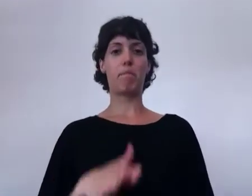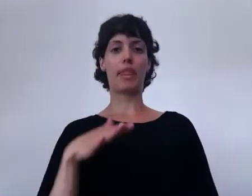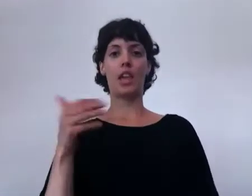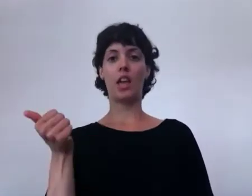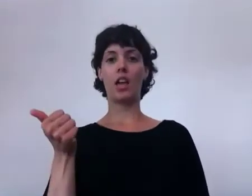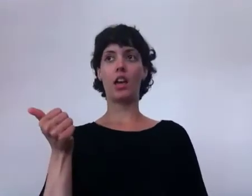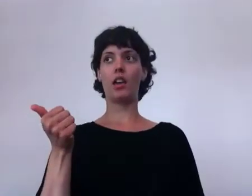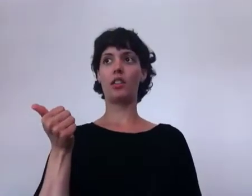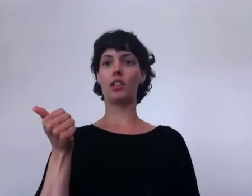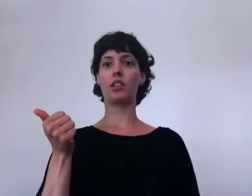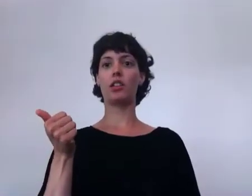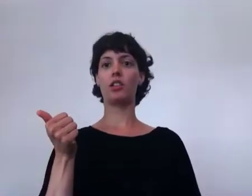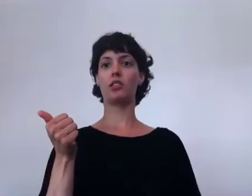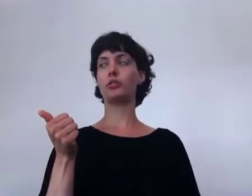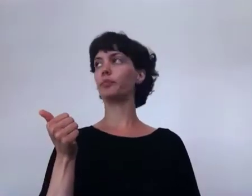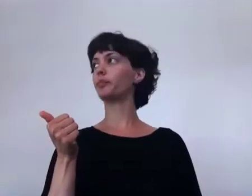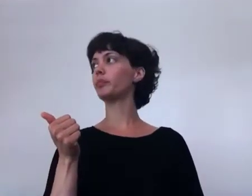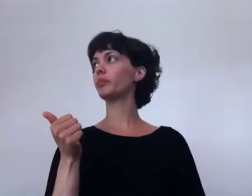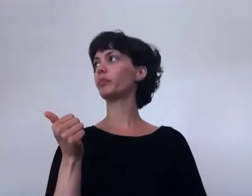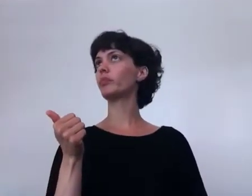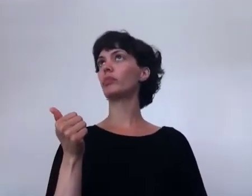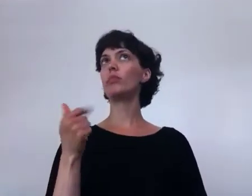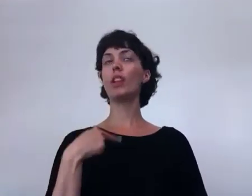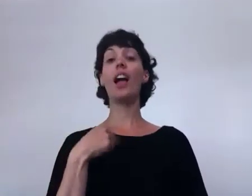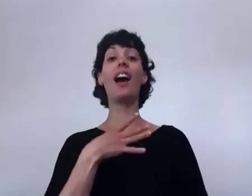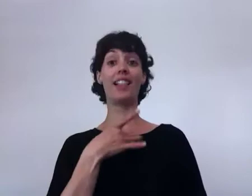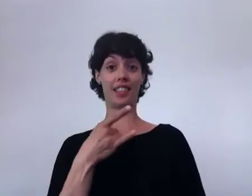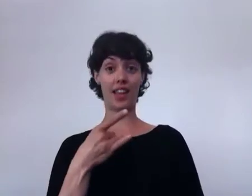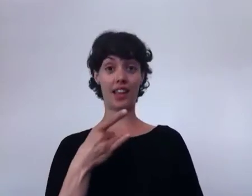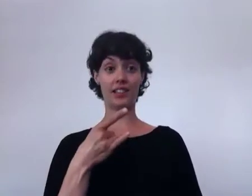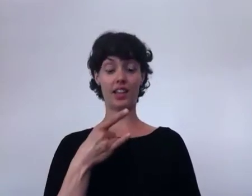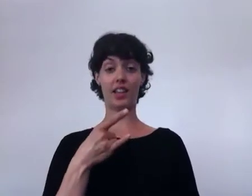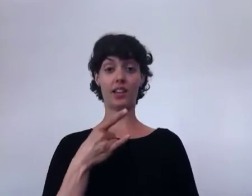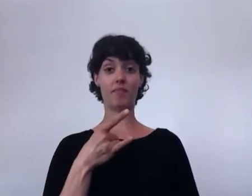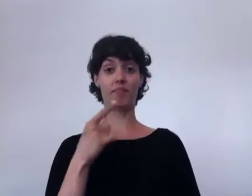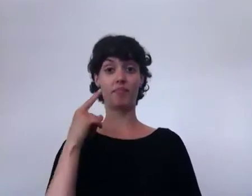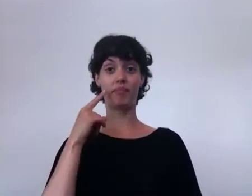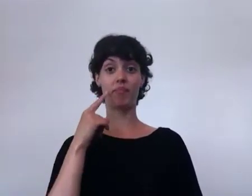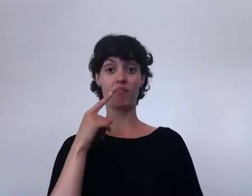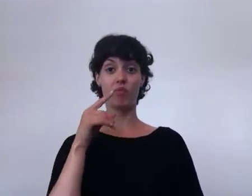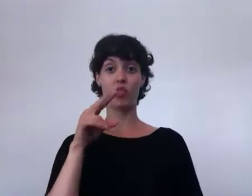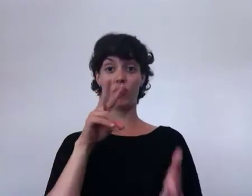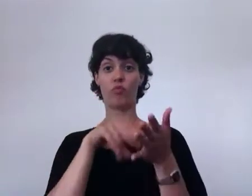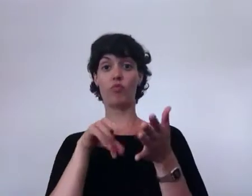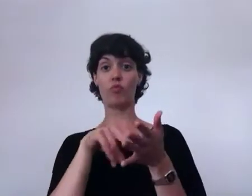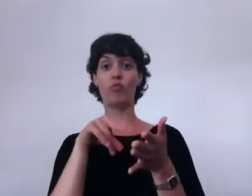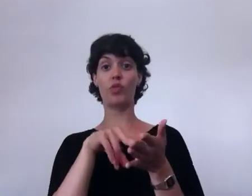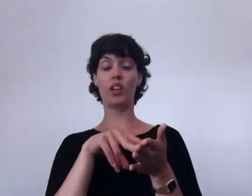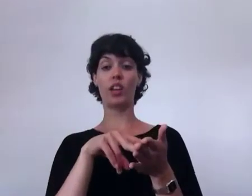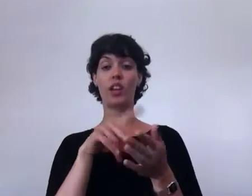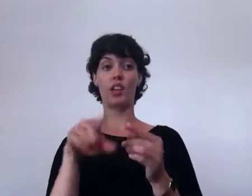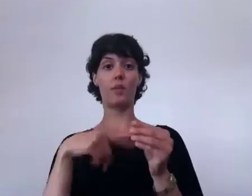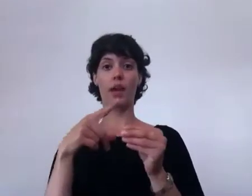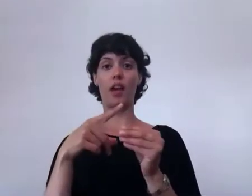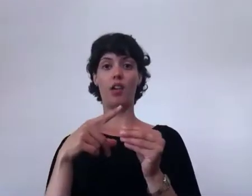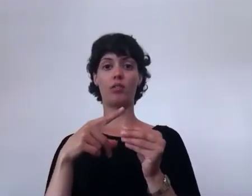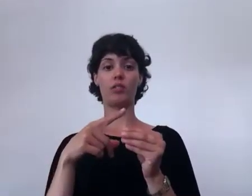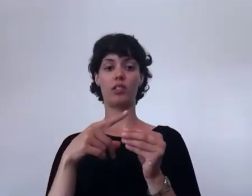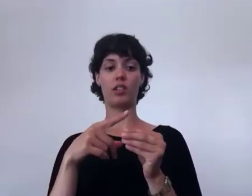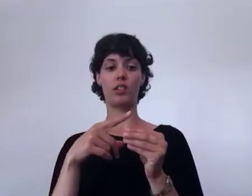Maytila handed down sentences ranging from 2 years to life in prison. So far, no Buddhists have been sentenced in the riots, which began over a petty